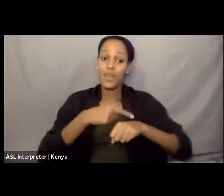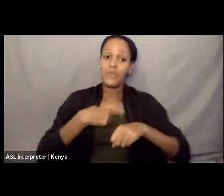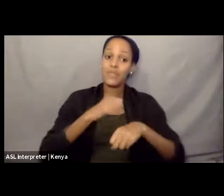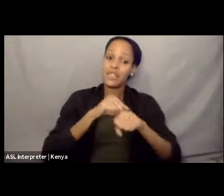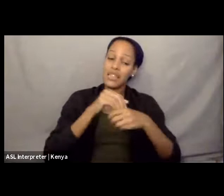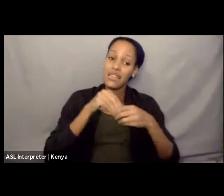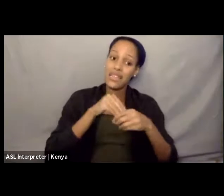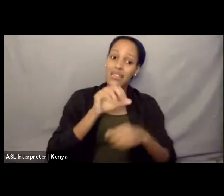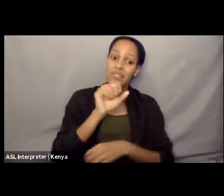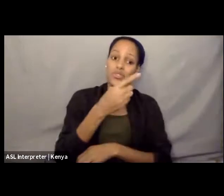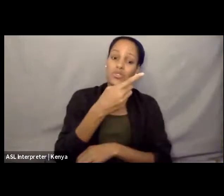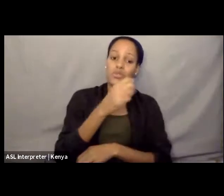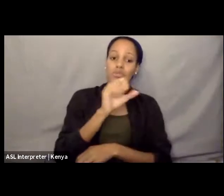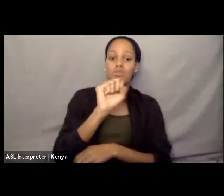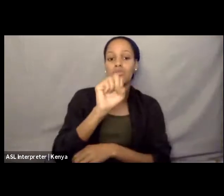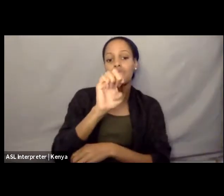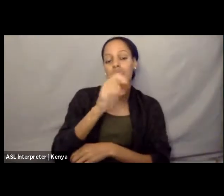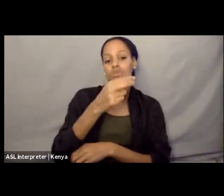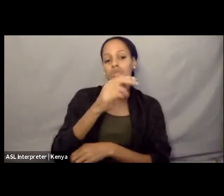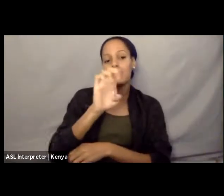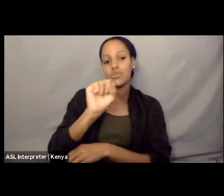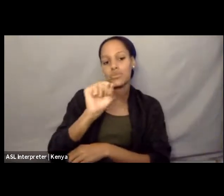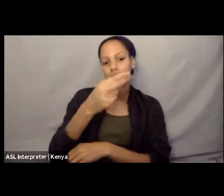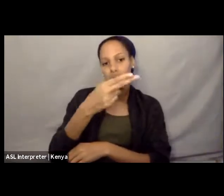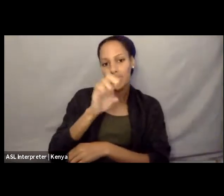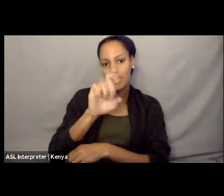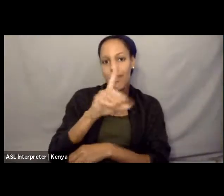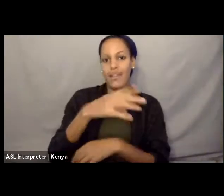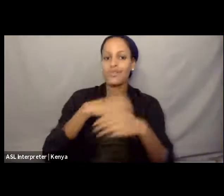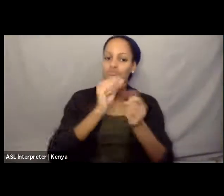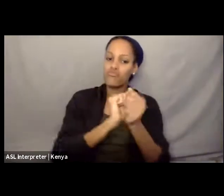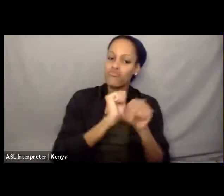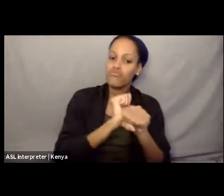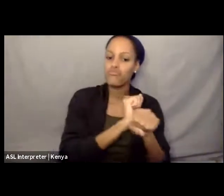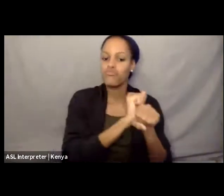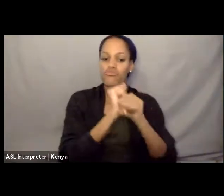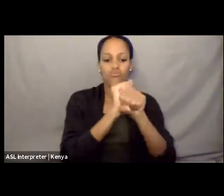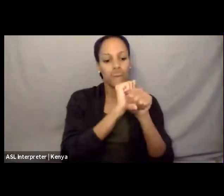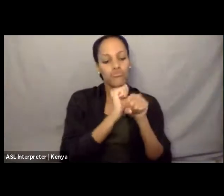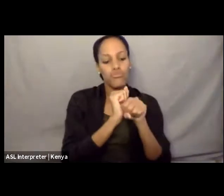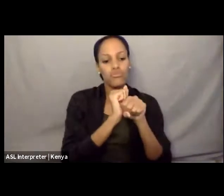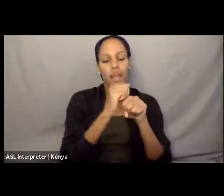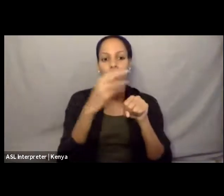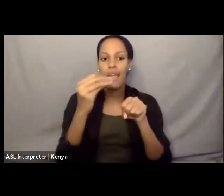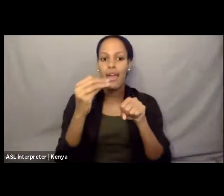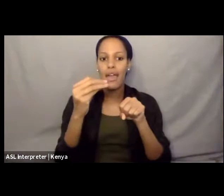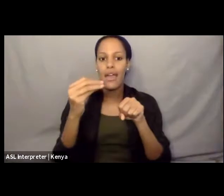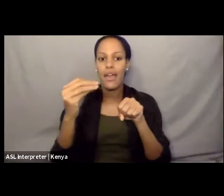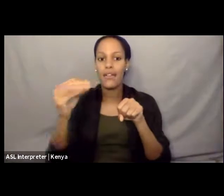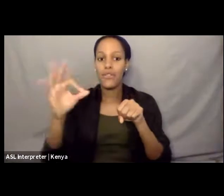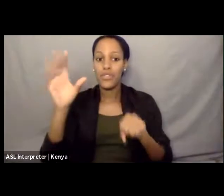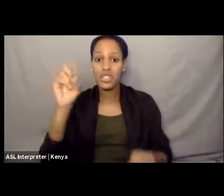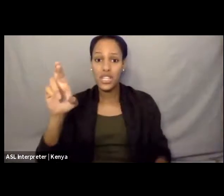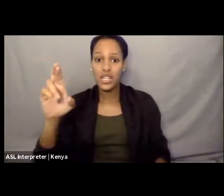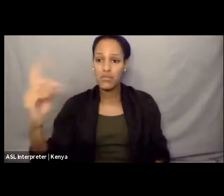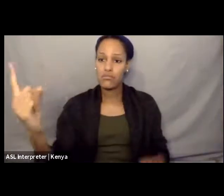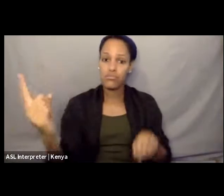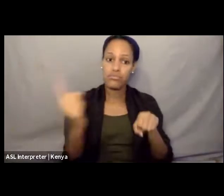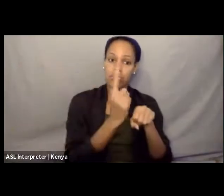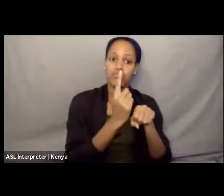mower tuned up, grabbing a tool, and the little fawn would come right in and rub up against him like a big old dog,